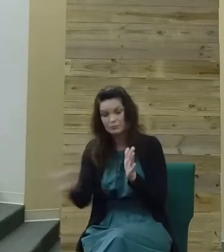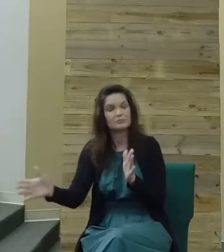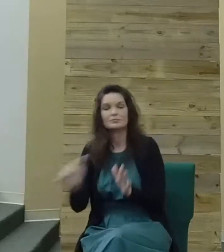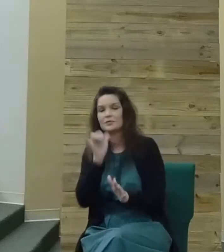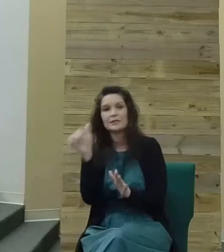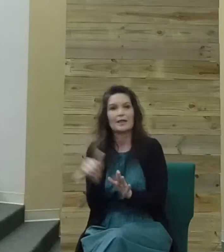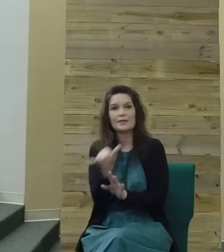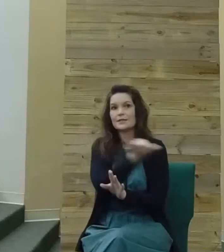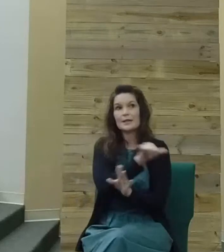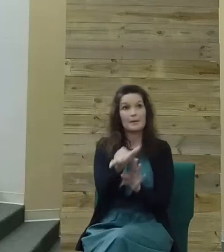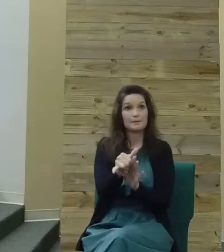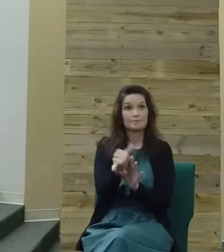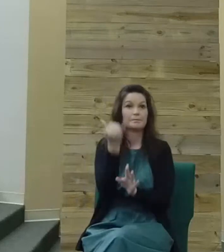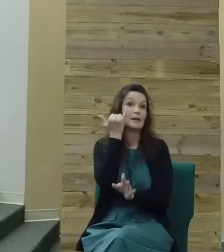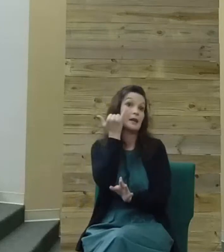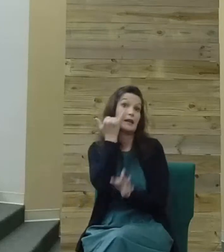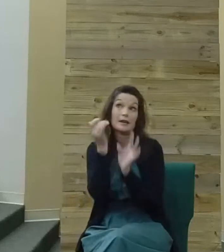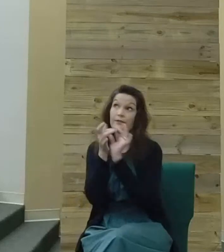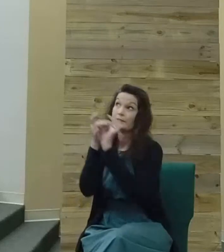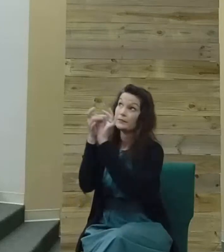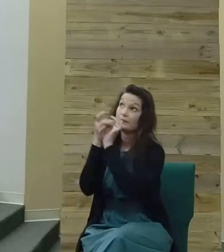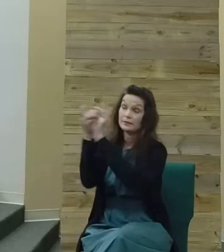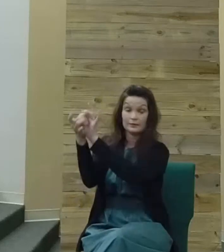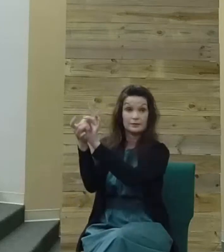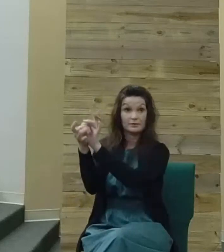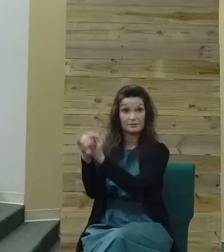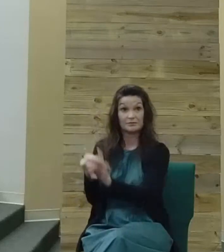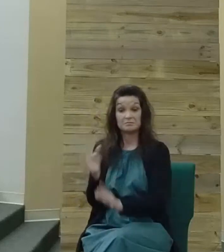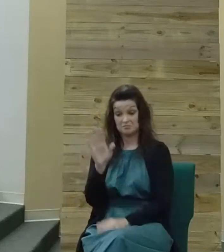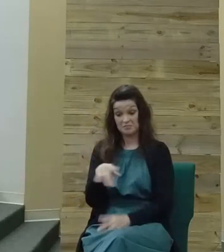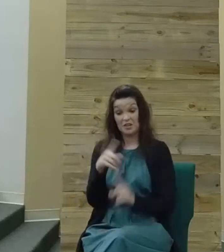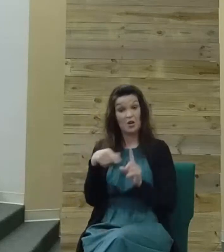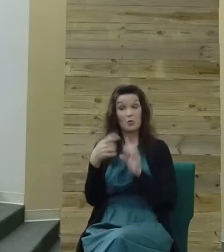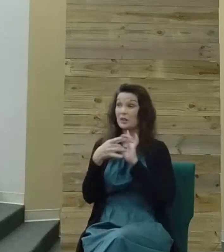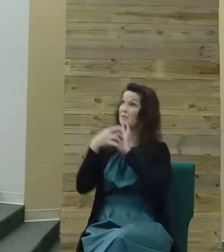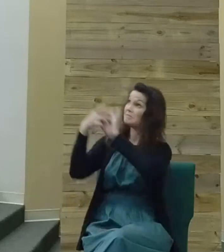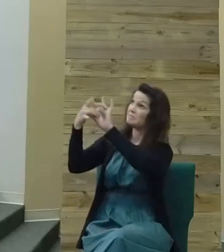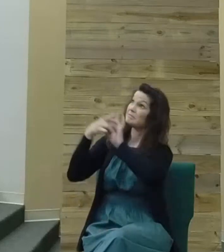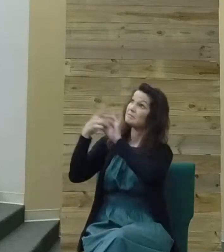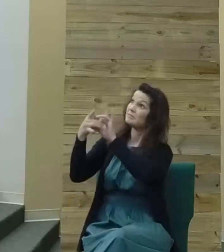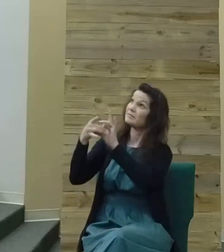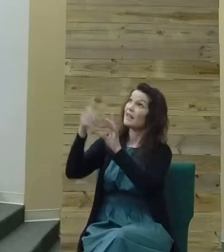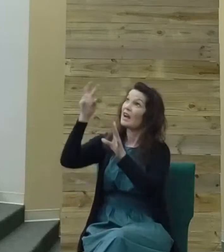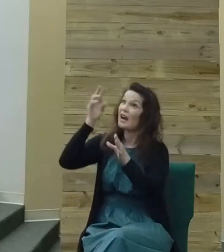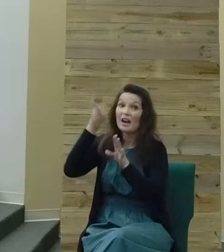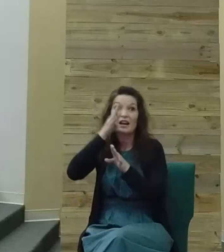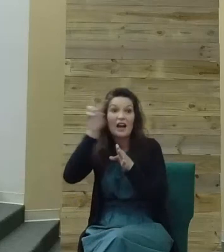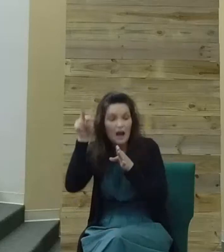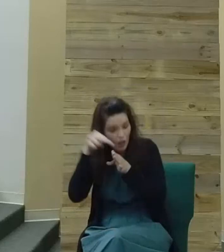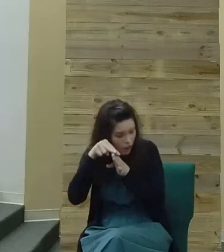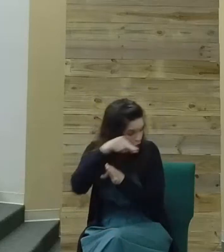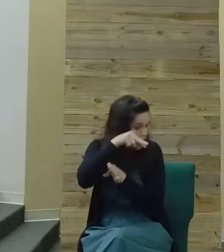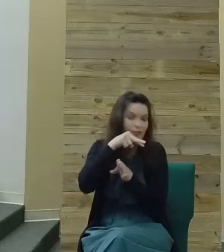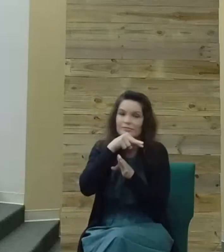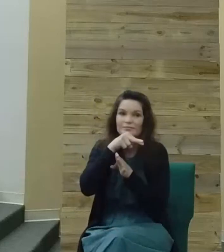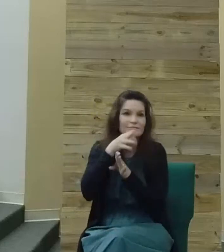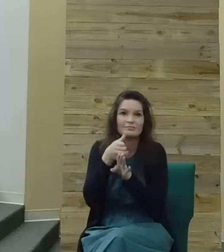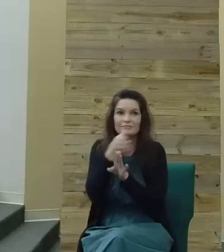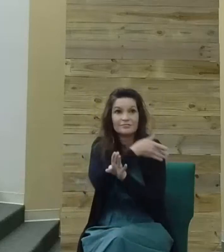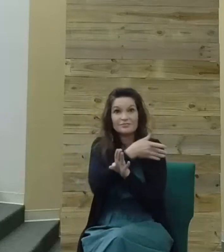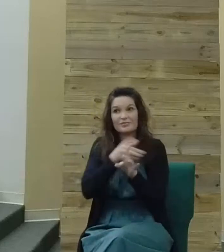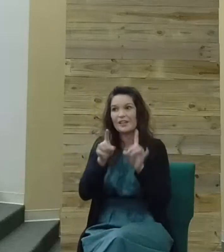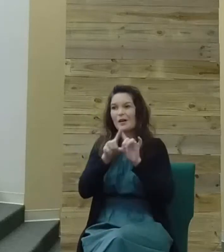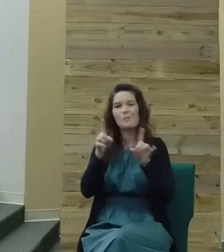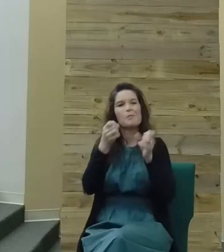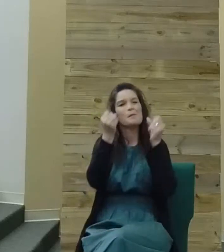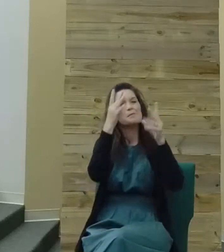are anymore if you are in Christ. When you're reconciled to God, God no longer sees your past, no matter what it was. And so